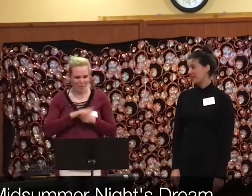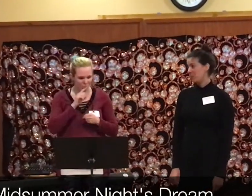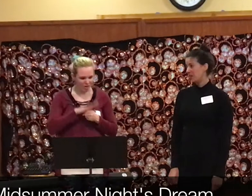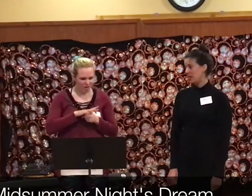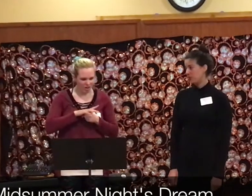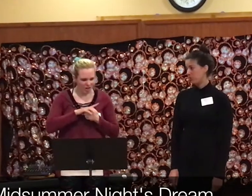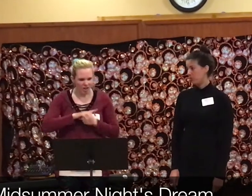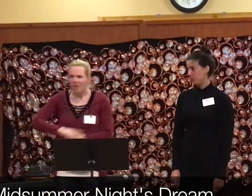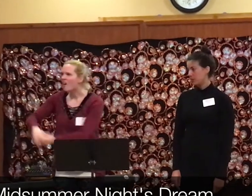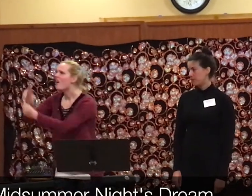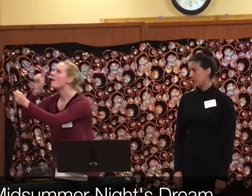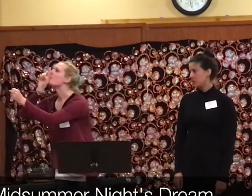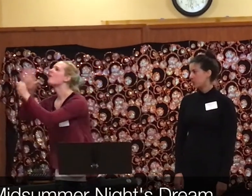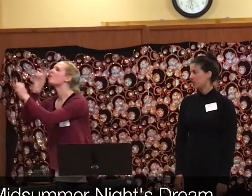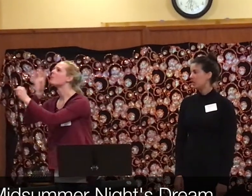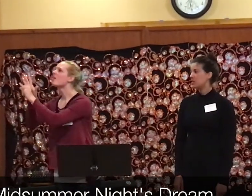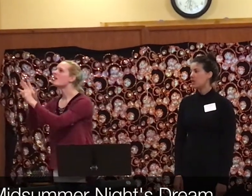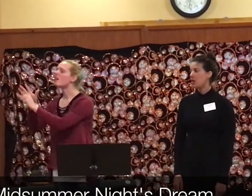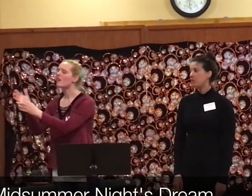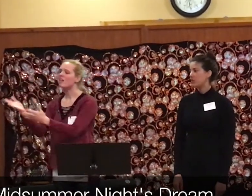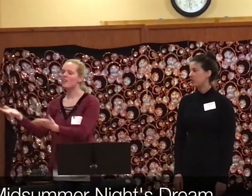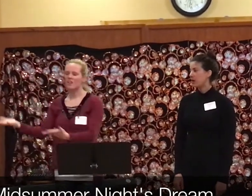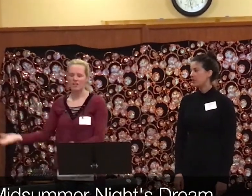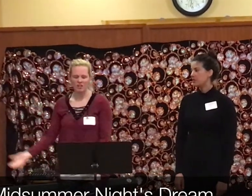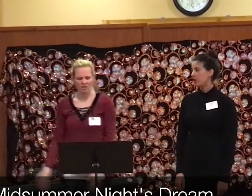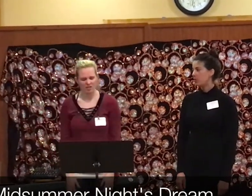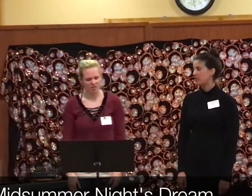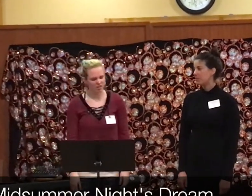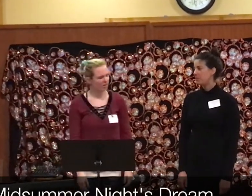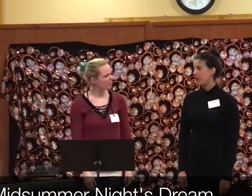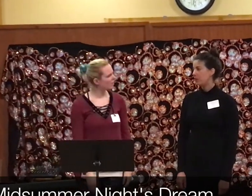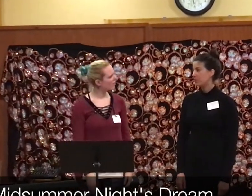some heat from Hermia felt, so he dissolved and showers of oaths did melt.